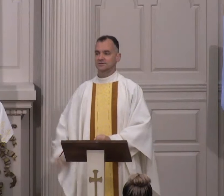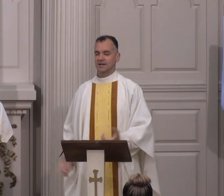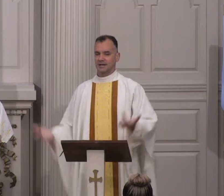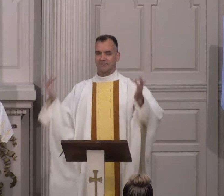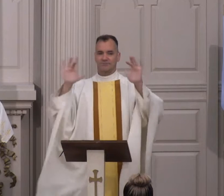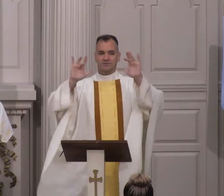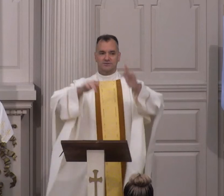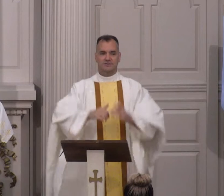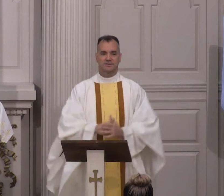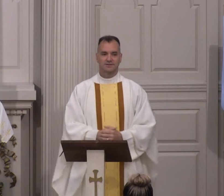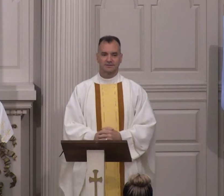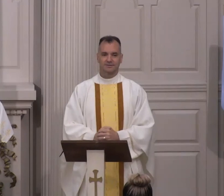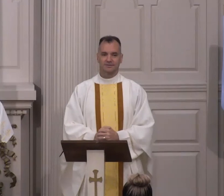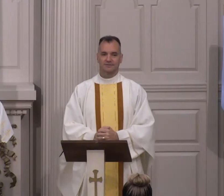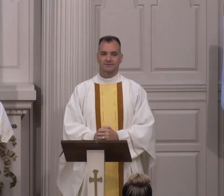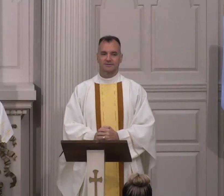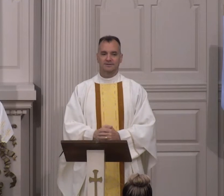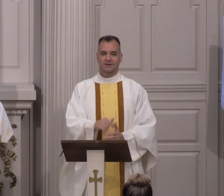Christ, have mercy.